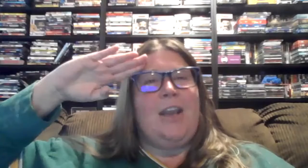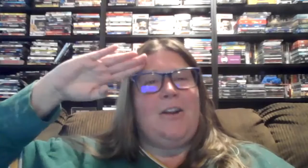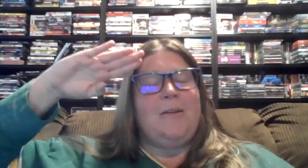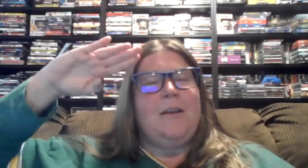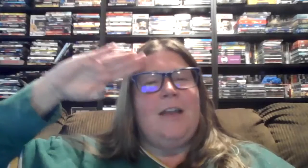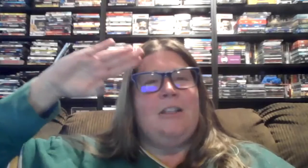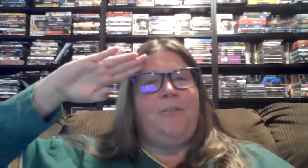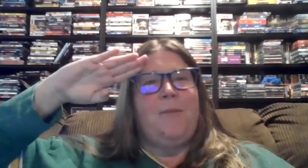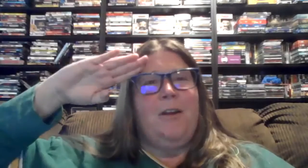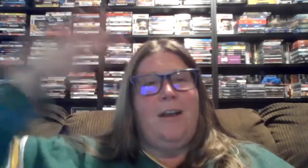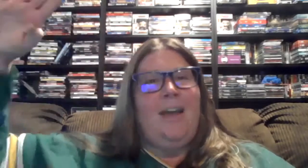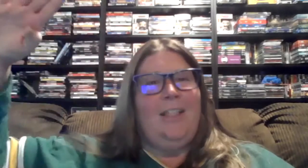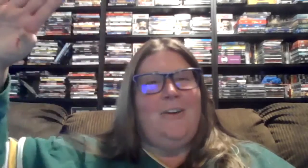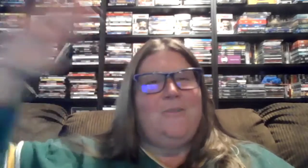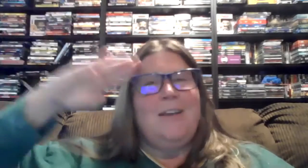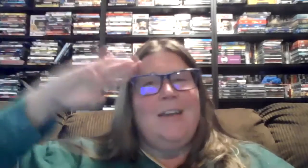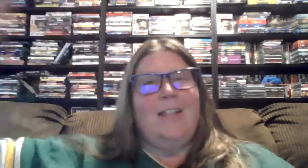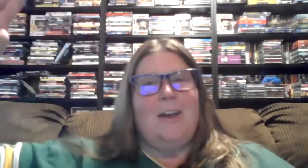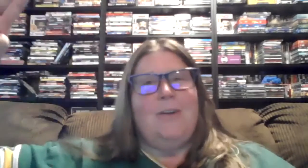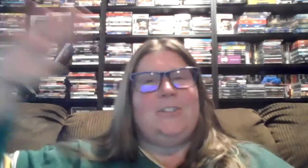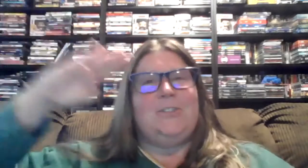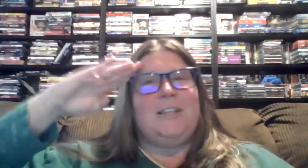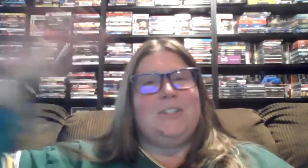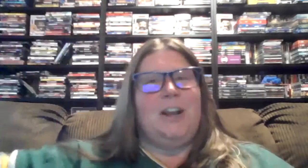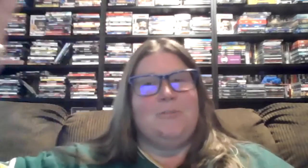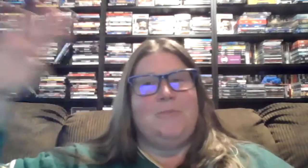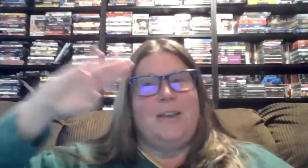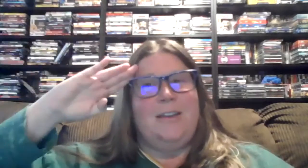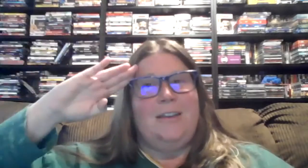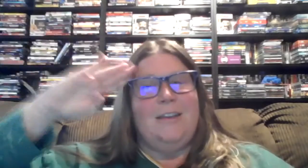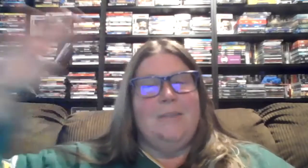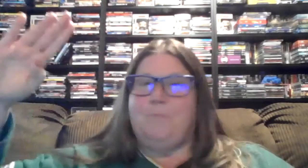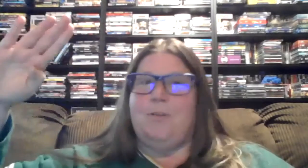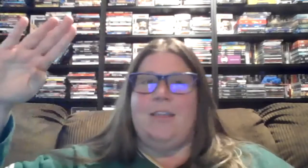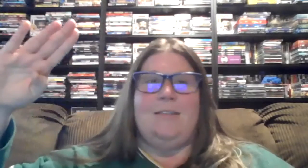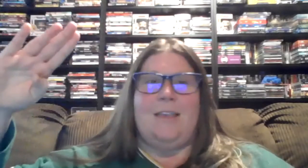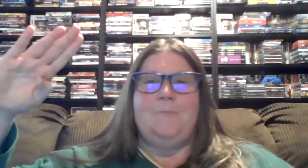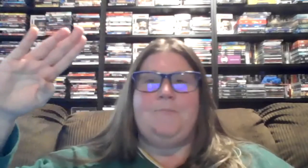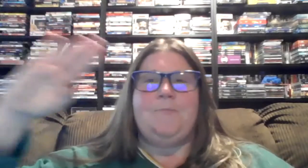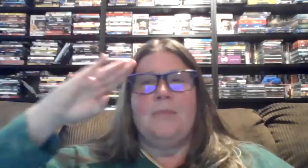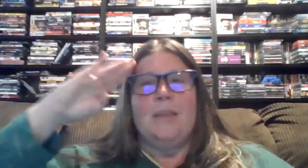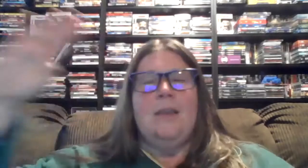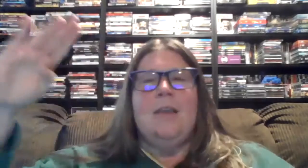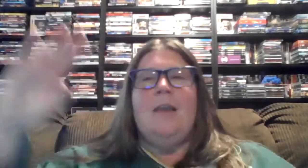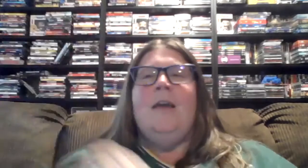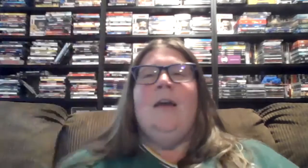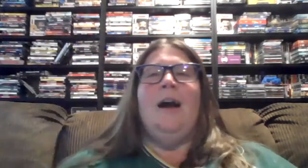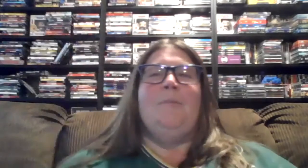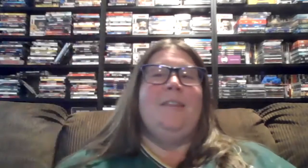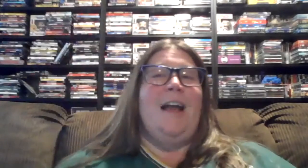air and it's from your head. Hello, hello. And it's usually a sharp movement, pretty easy. The next